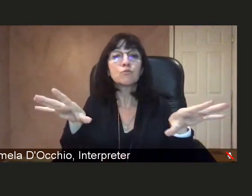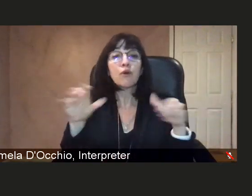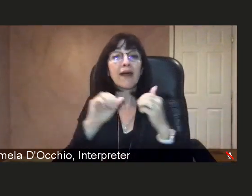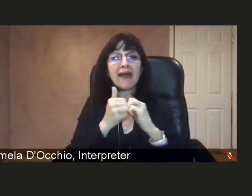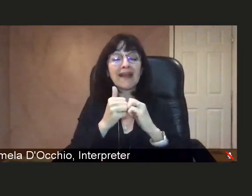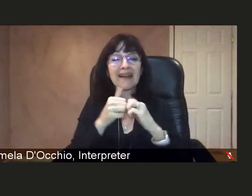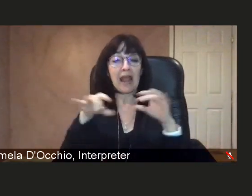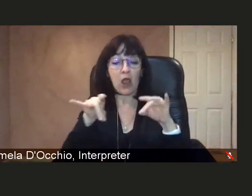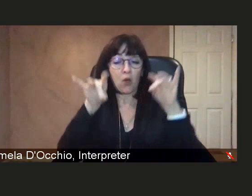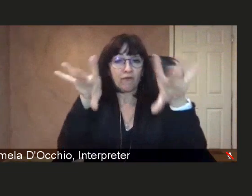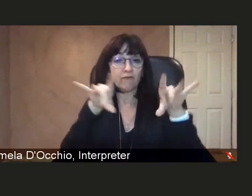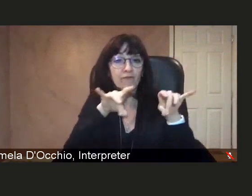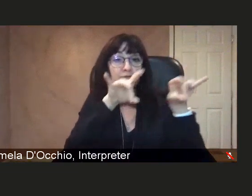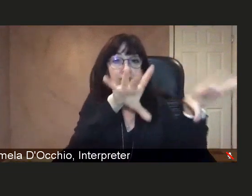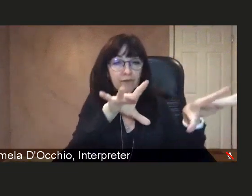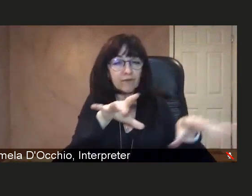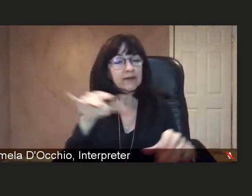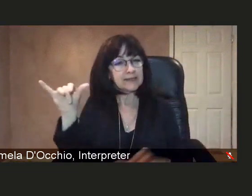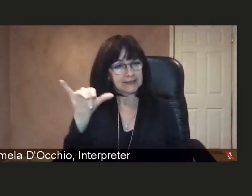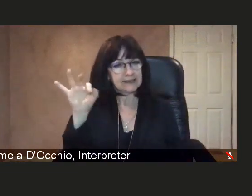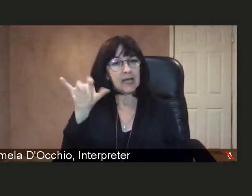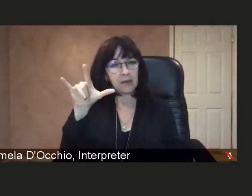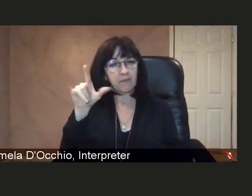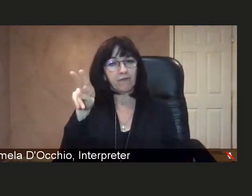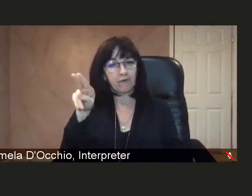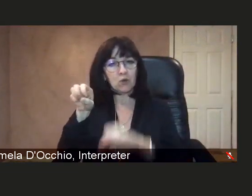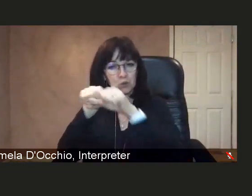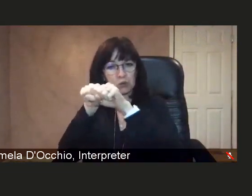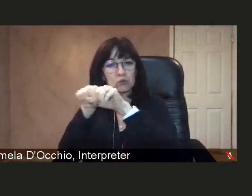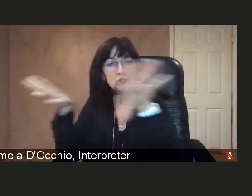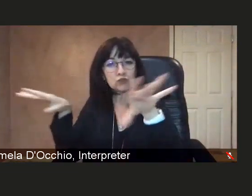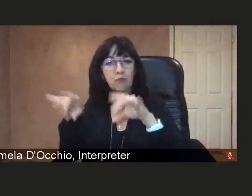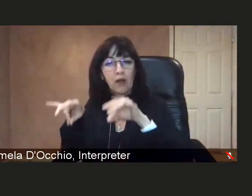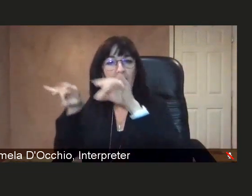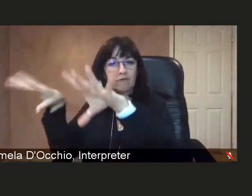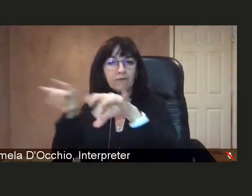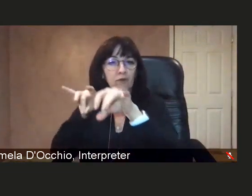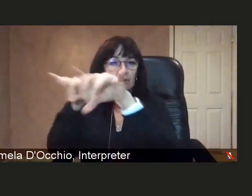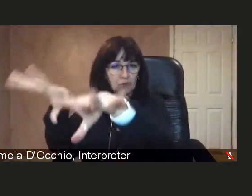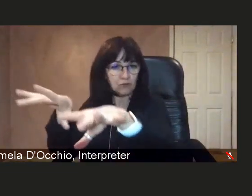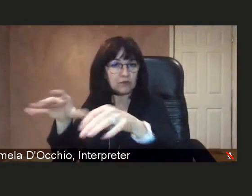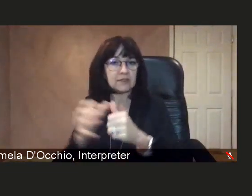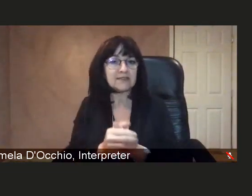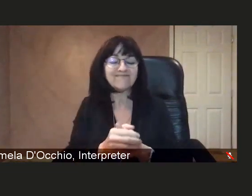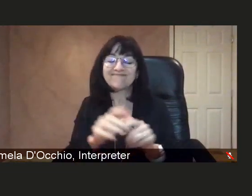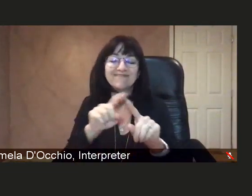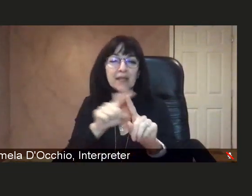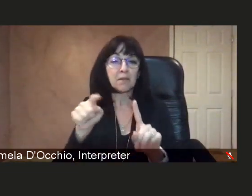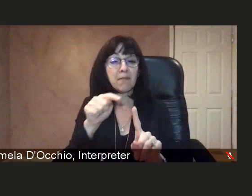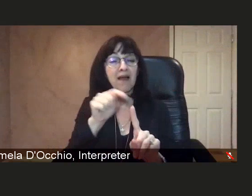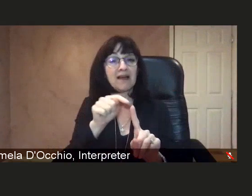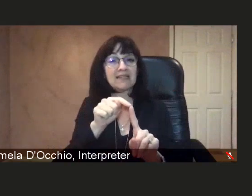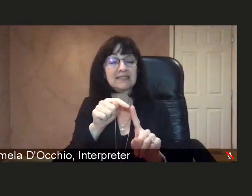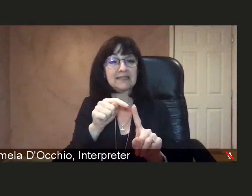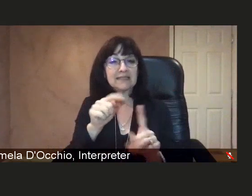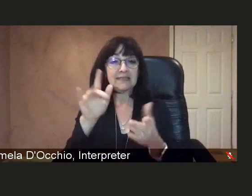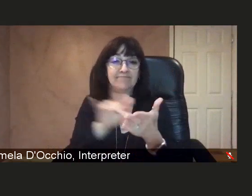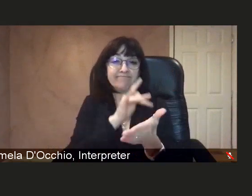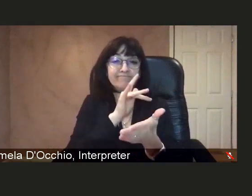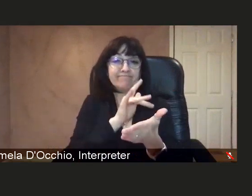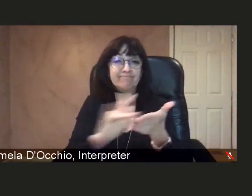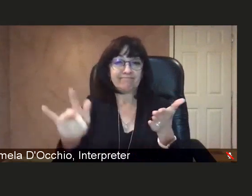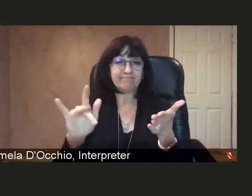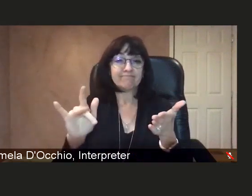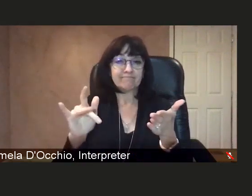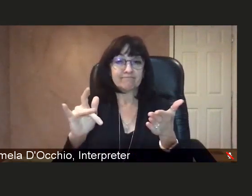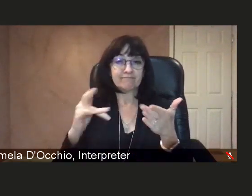way. What's different about this is something called the infectivity rate. And what that means is